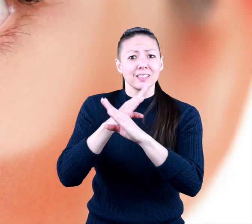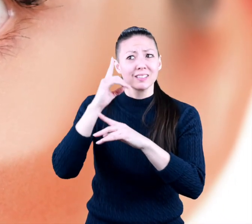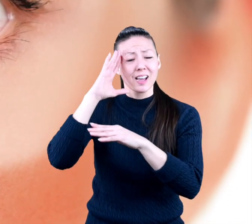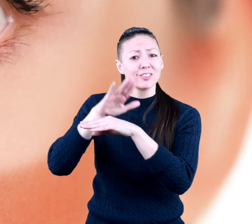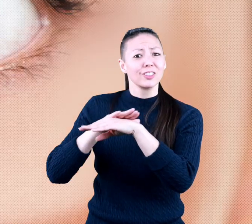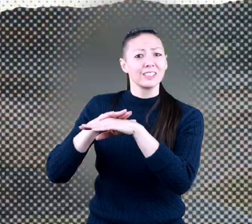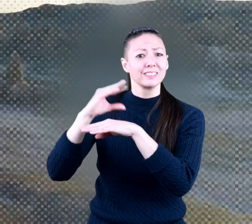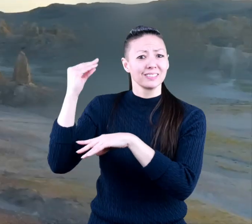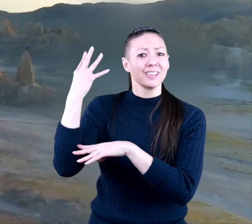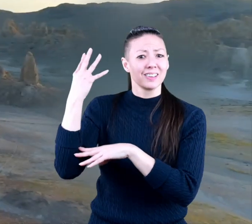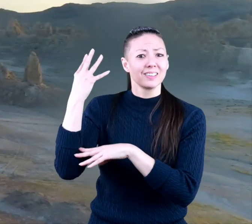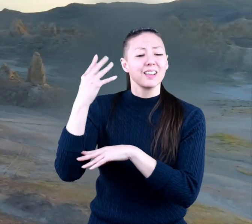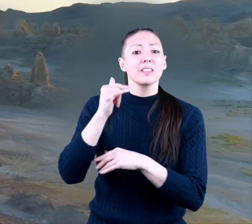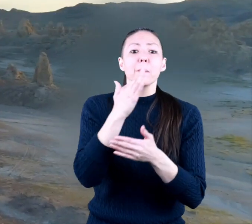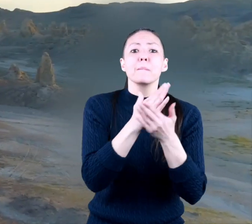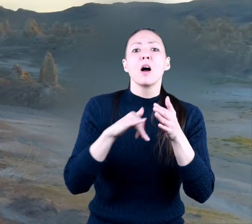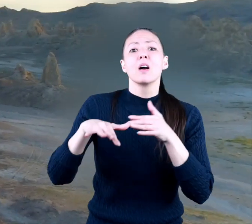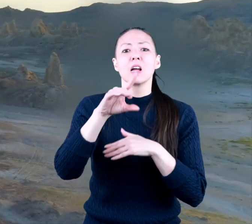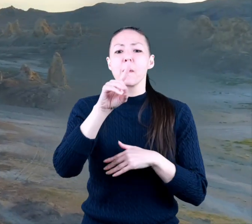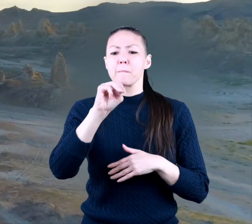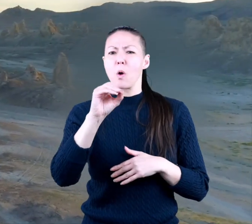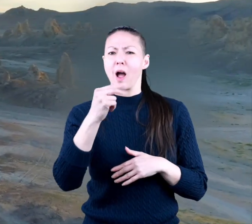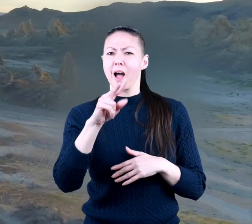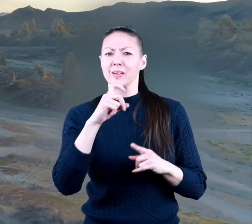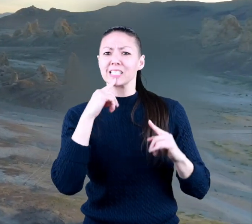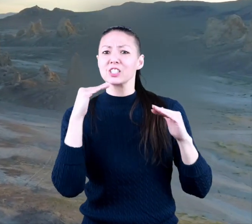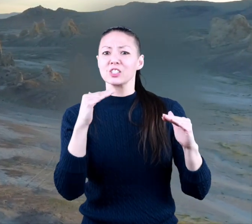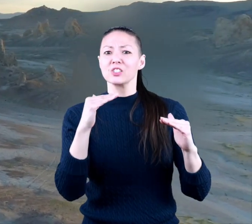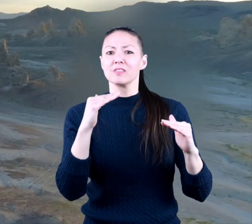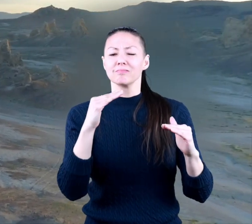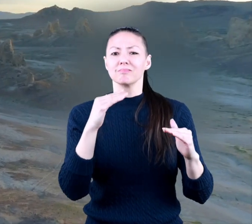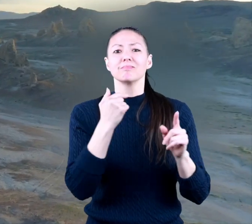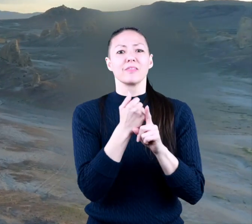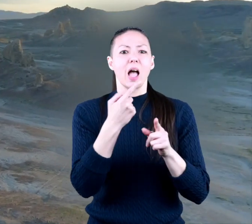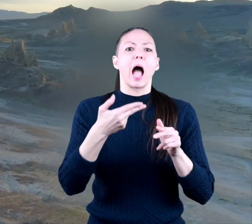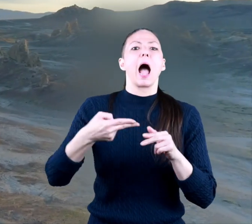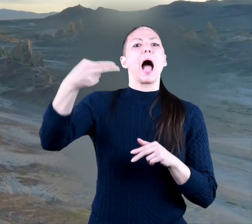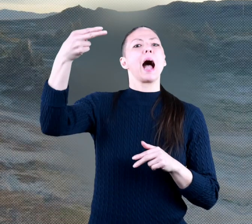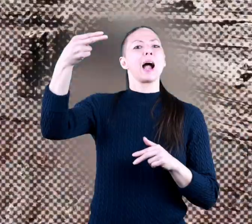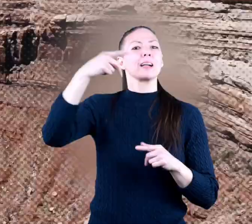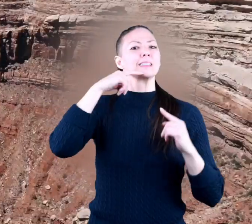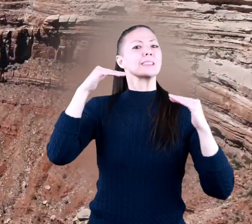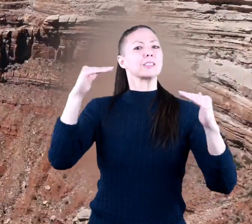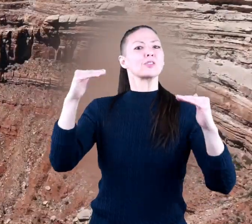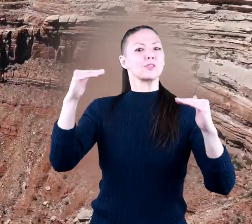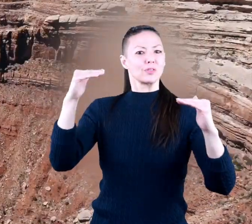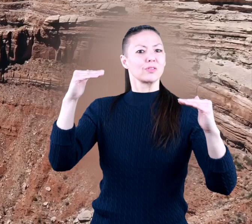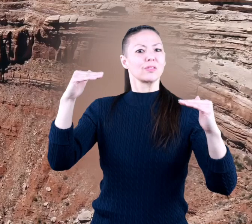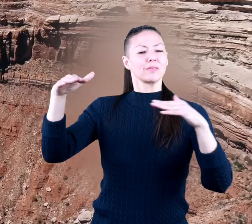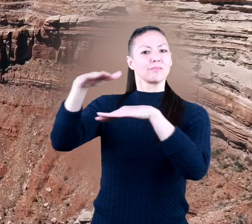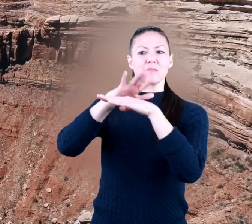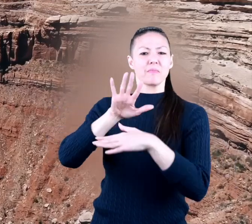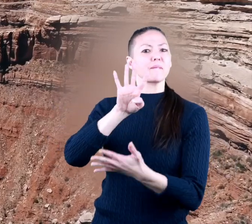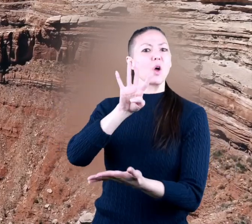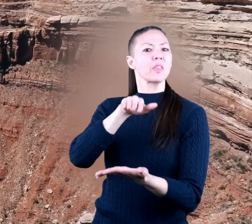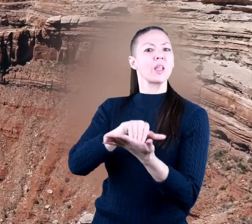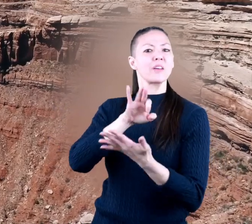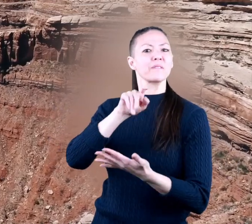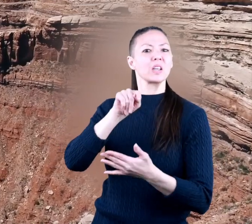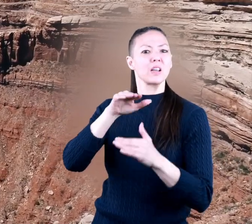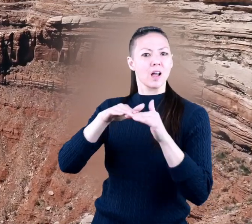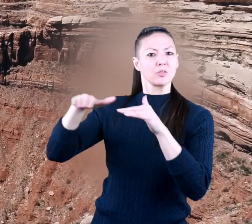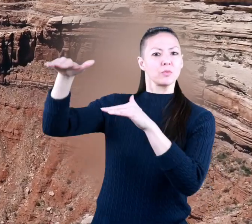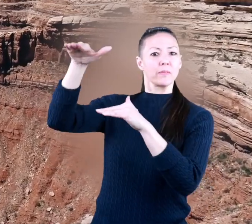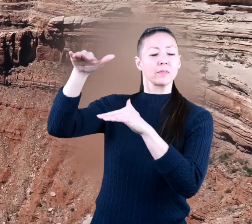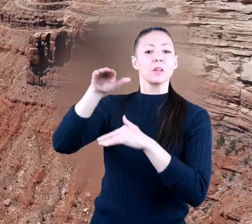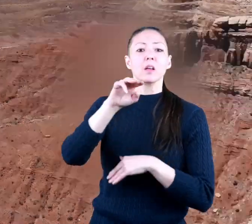your sunscreen. Other parts of the Mojave Desert are actually considered high desert and exist at altitudes of up to